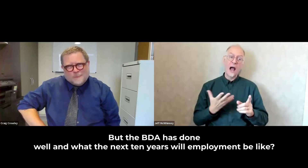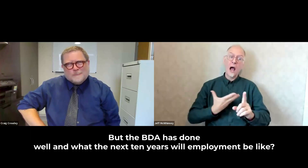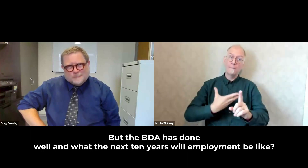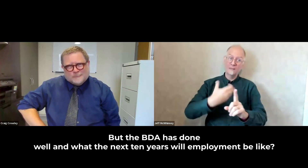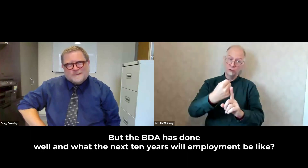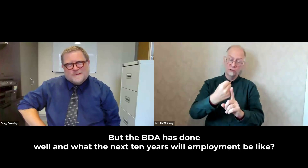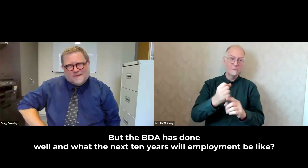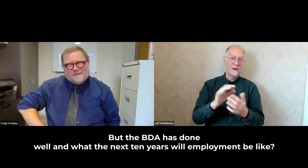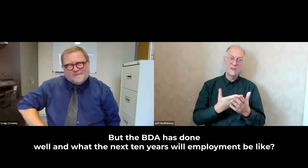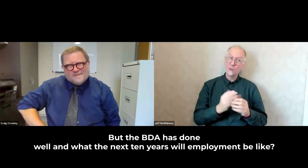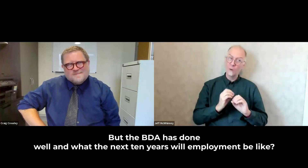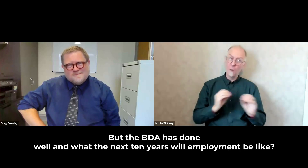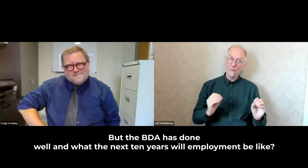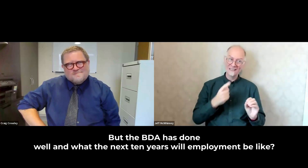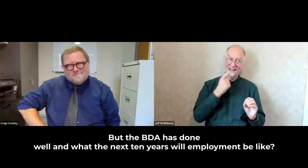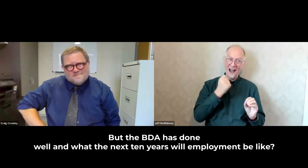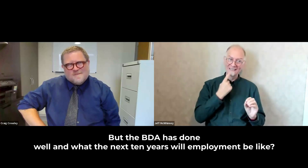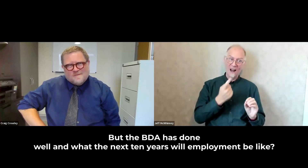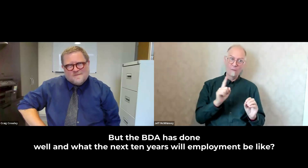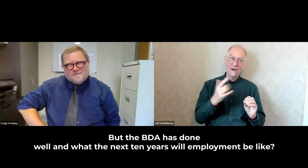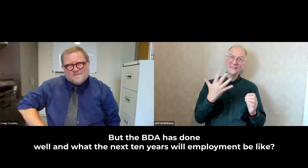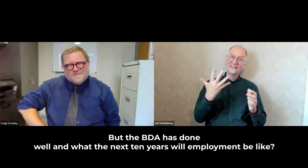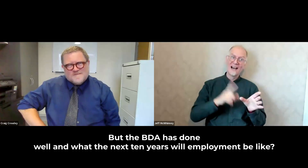but the BDA has done well.